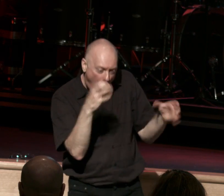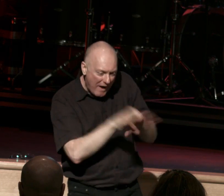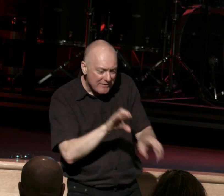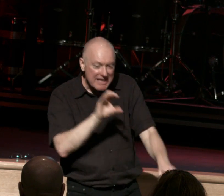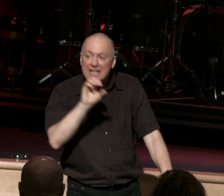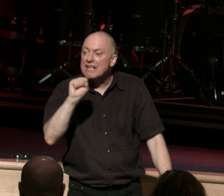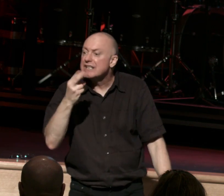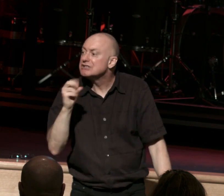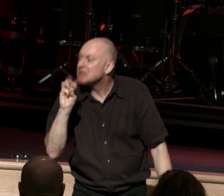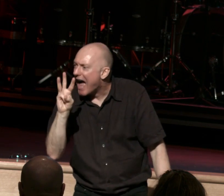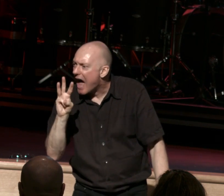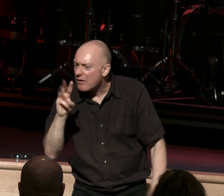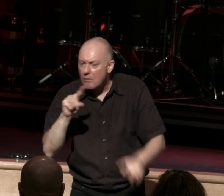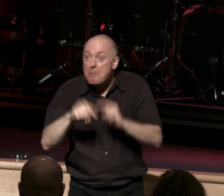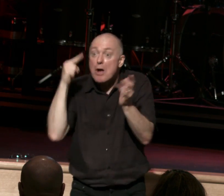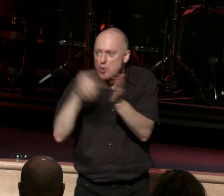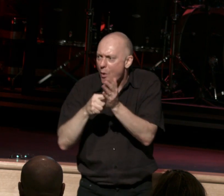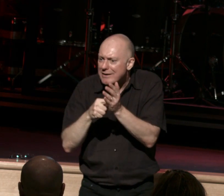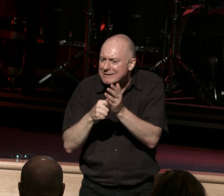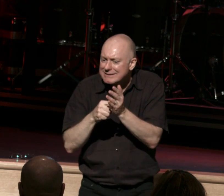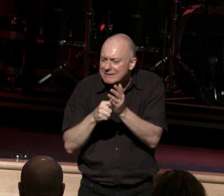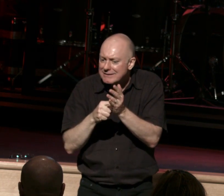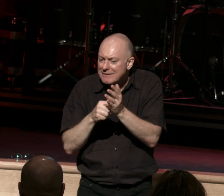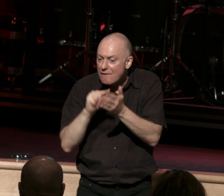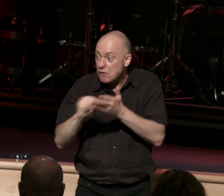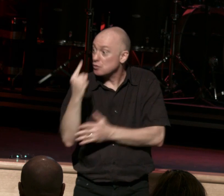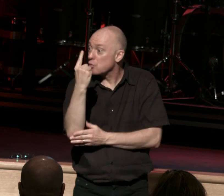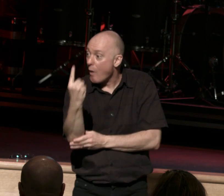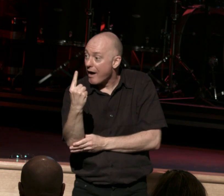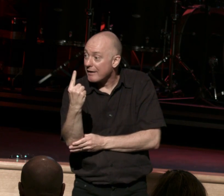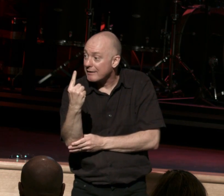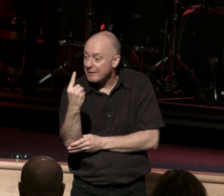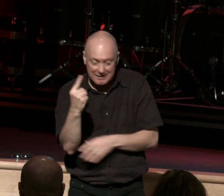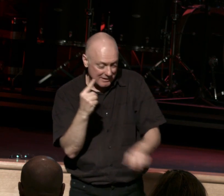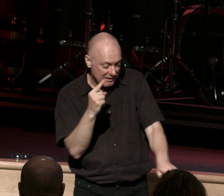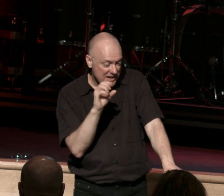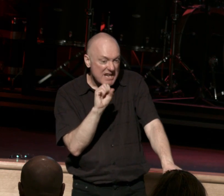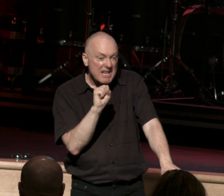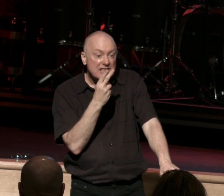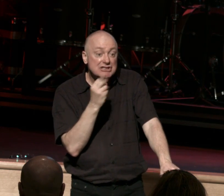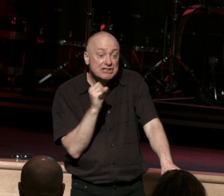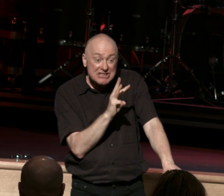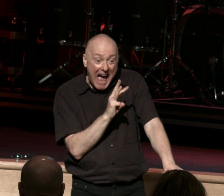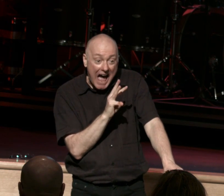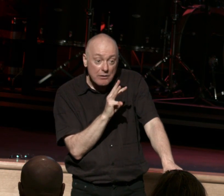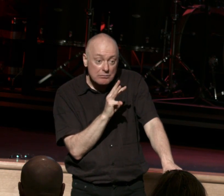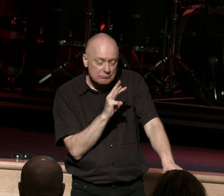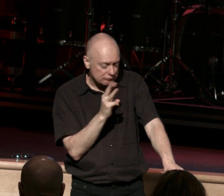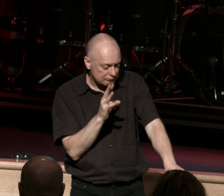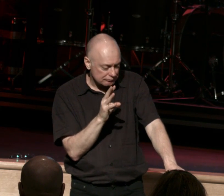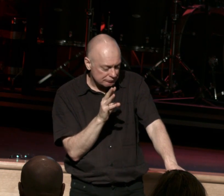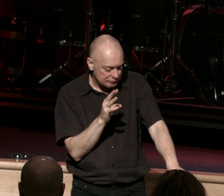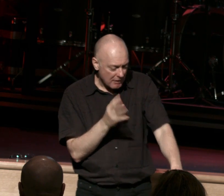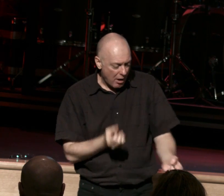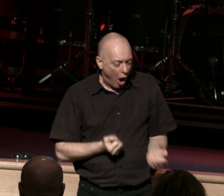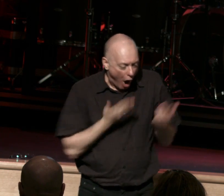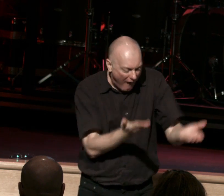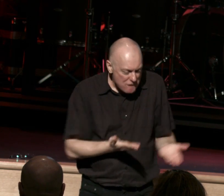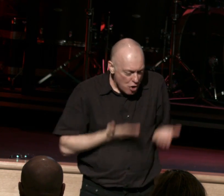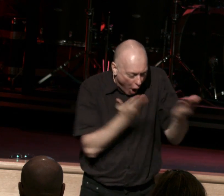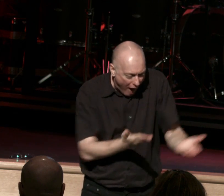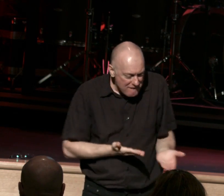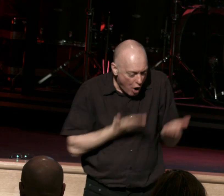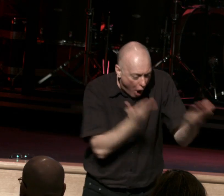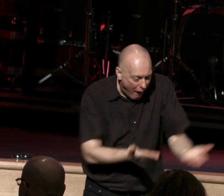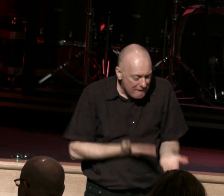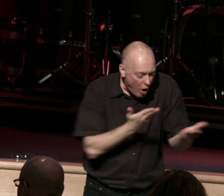things. The old covenant is a shadow, but notice halfway through verse 1, it can never, by the same sacrifices that are continually